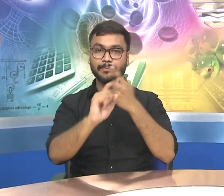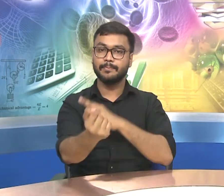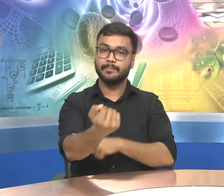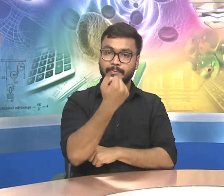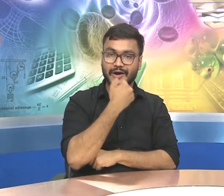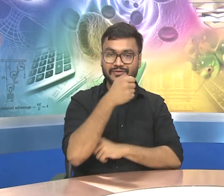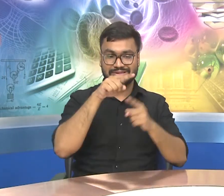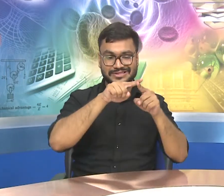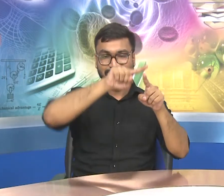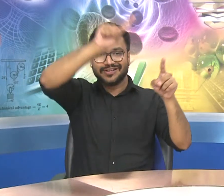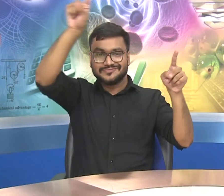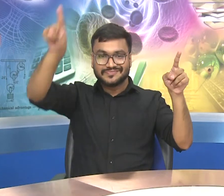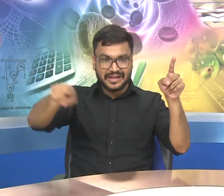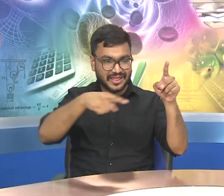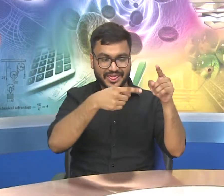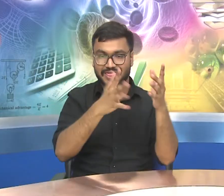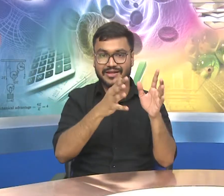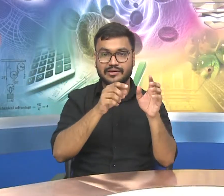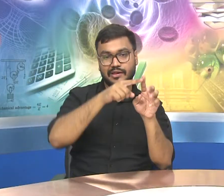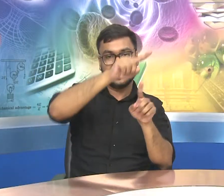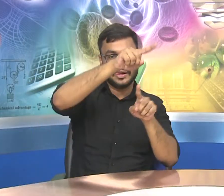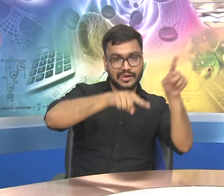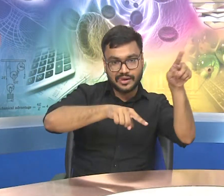visual explanation of the food web,